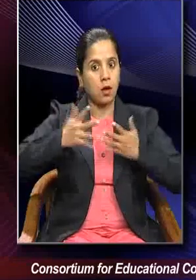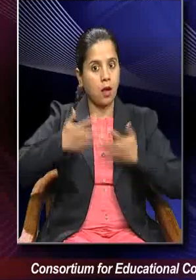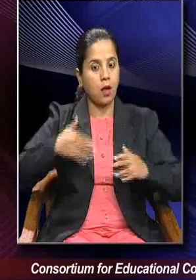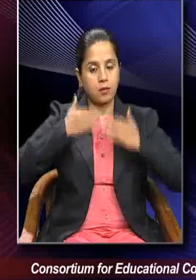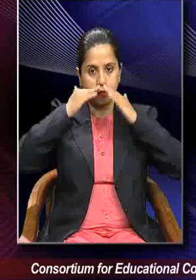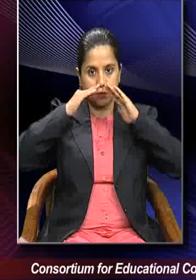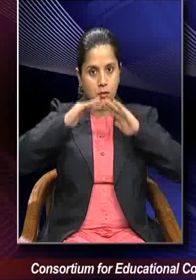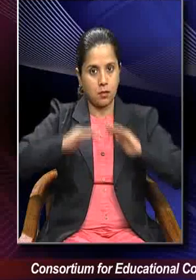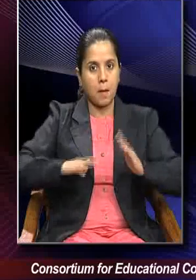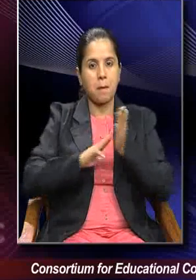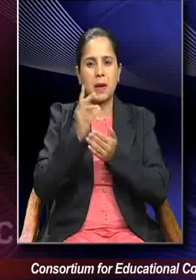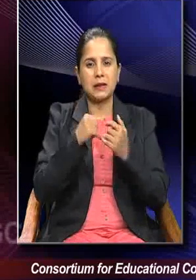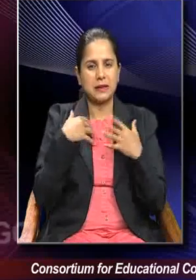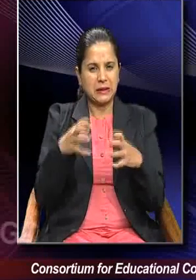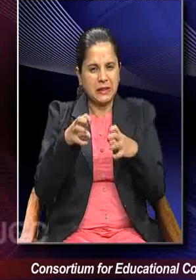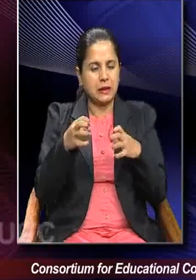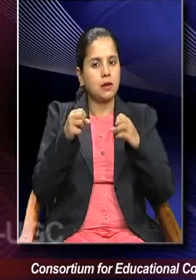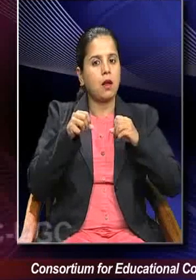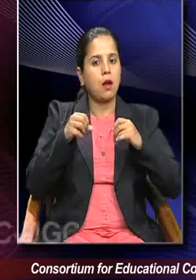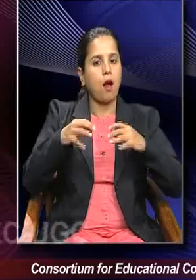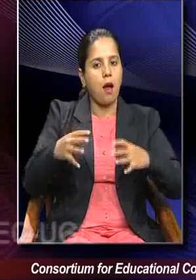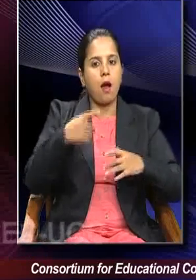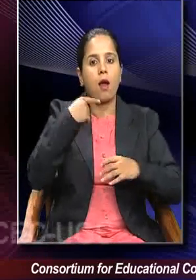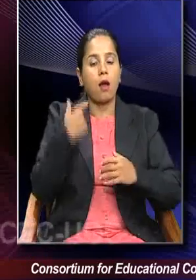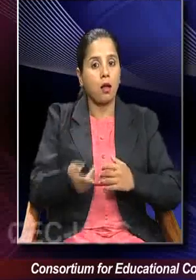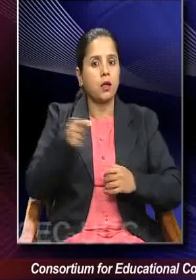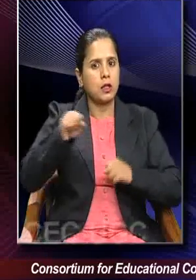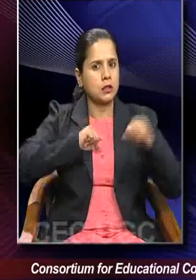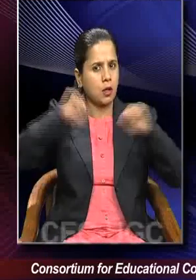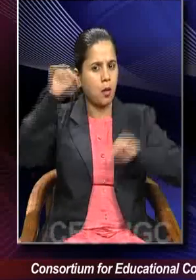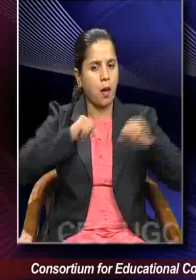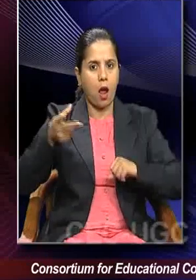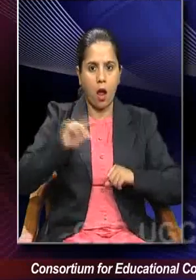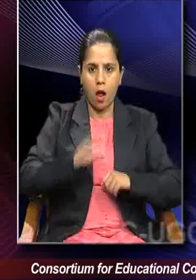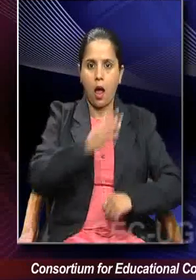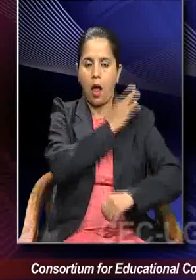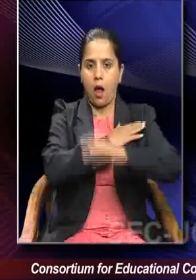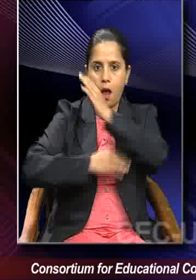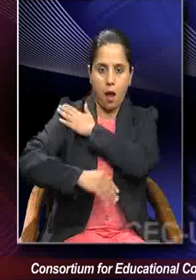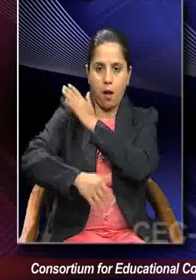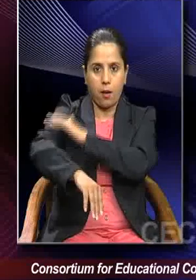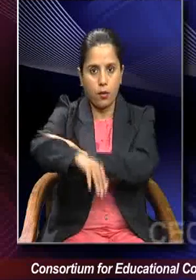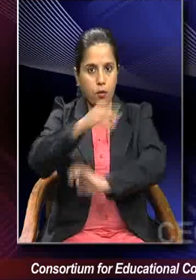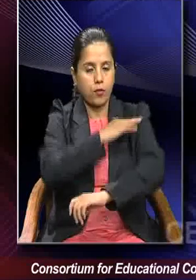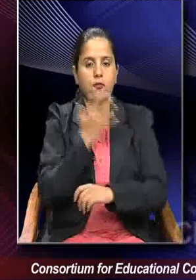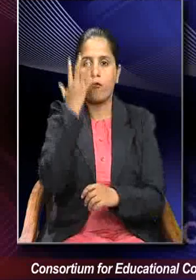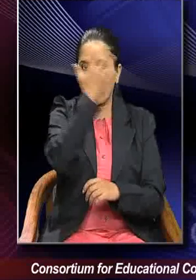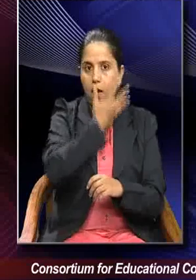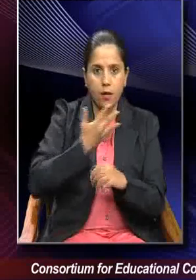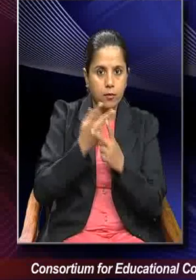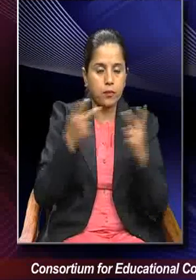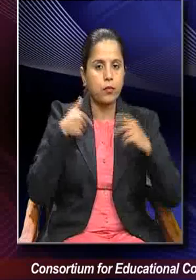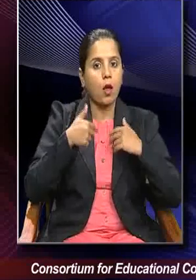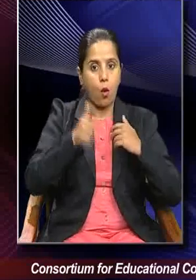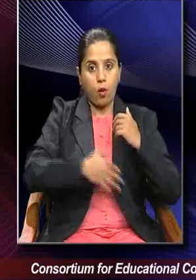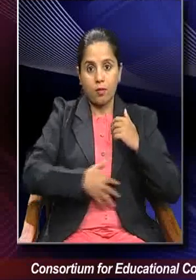exhale. Repeat the exercise with your arms, shoulder, face,